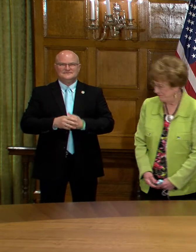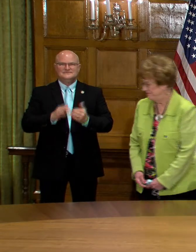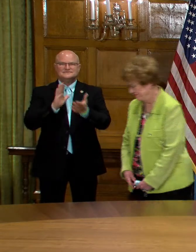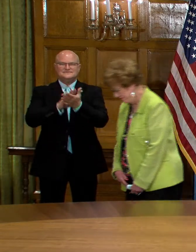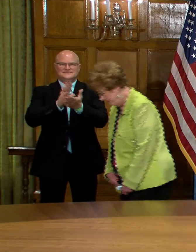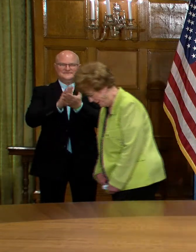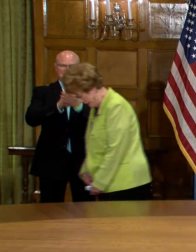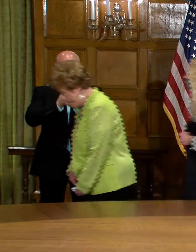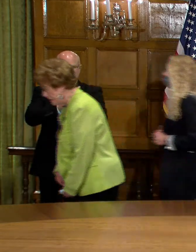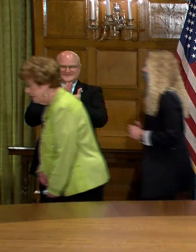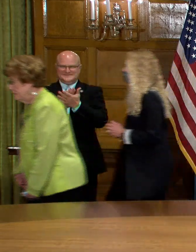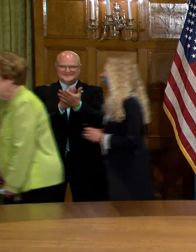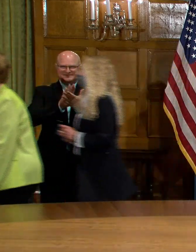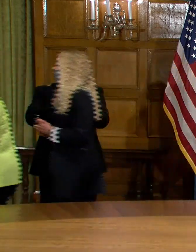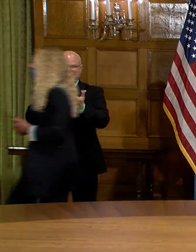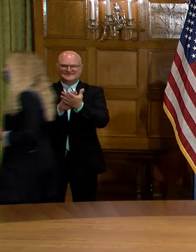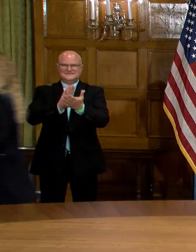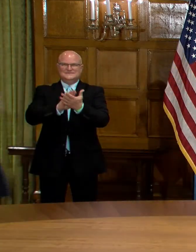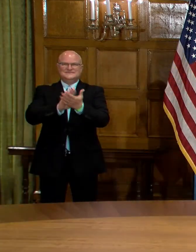Thank you.